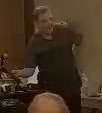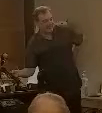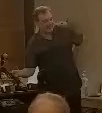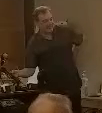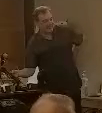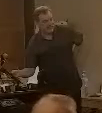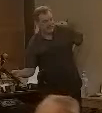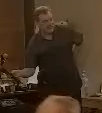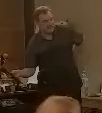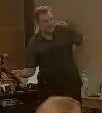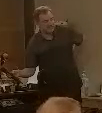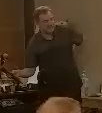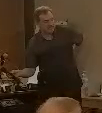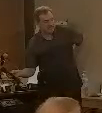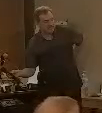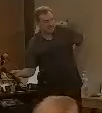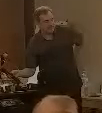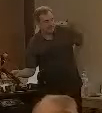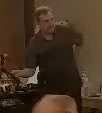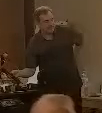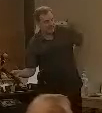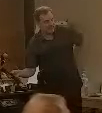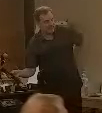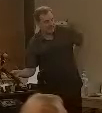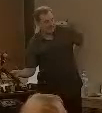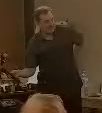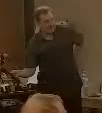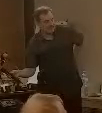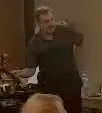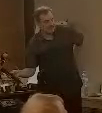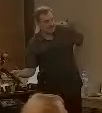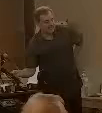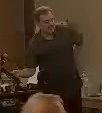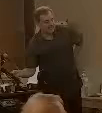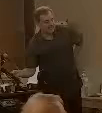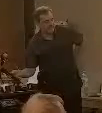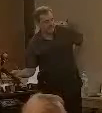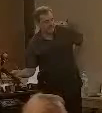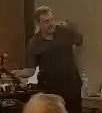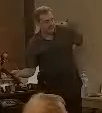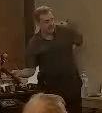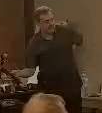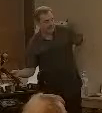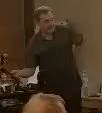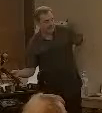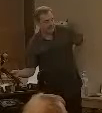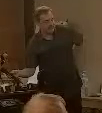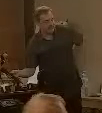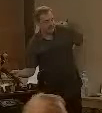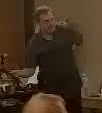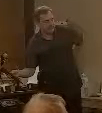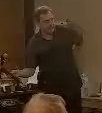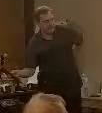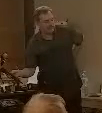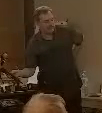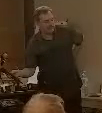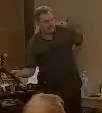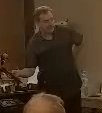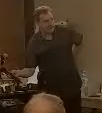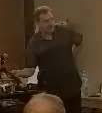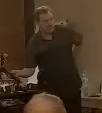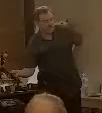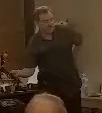Christopher, thank you. I have a question that the ideas about Joseph Campbell, a lot of it is about oneness and